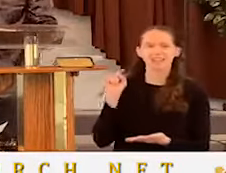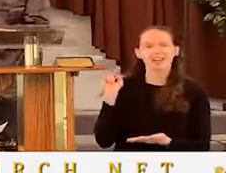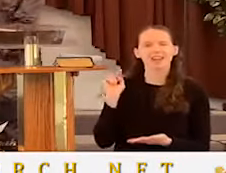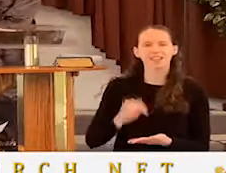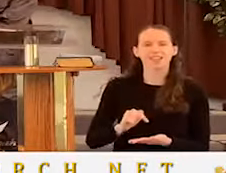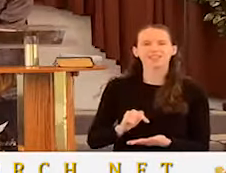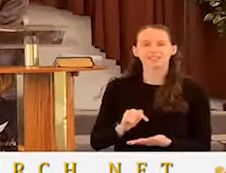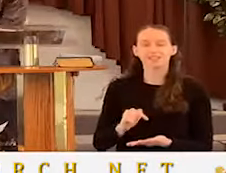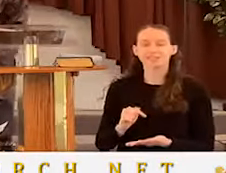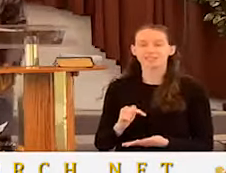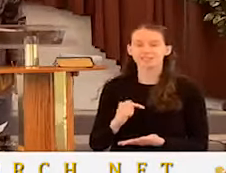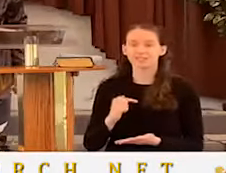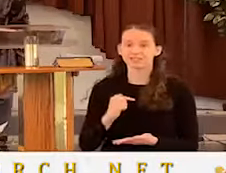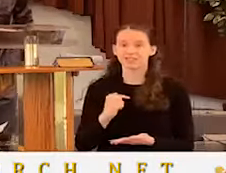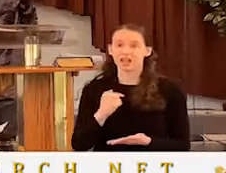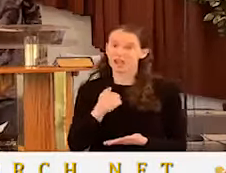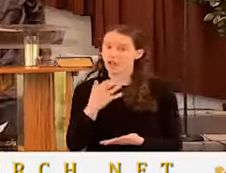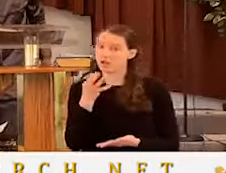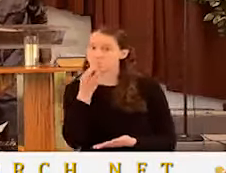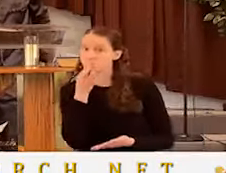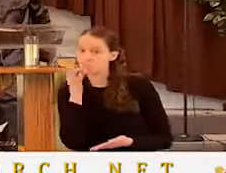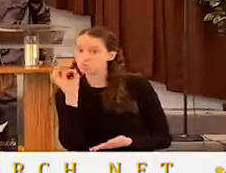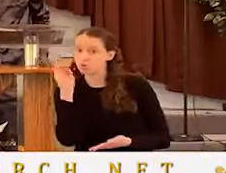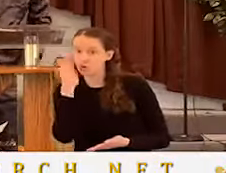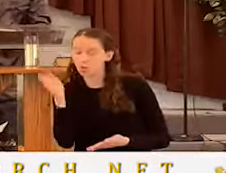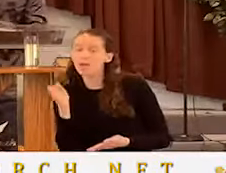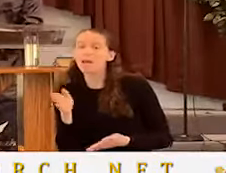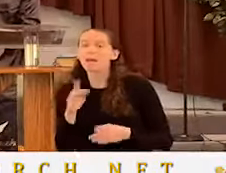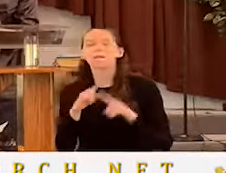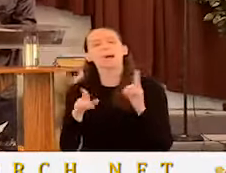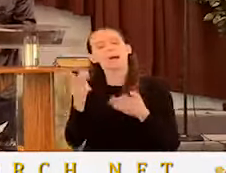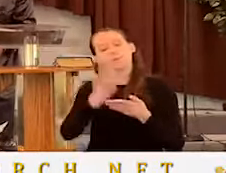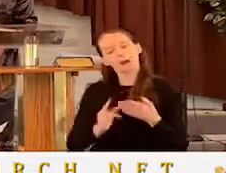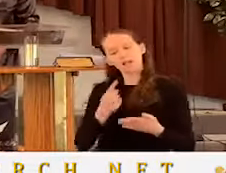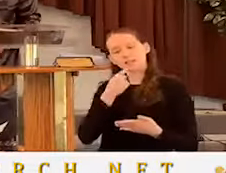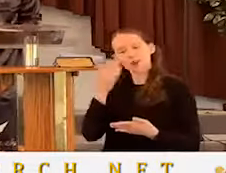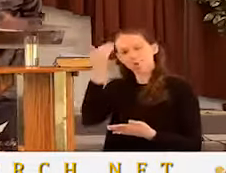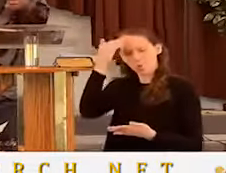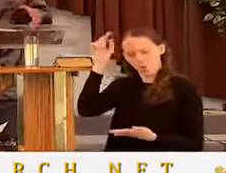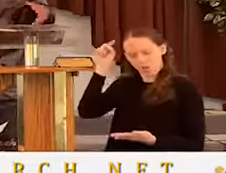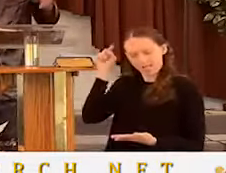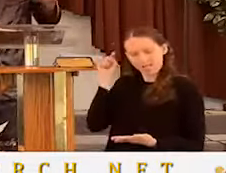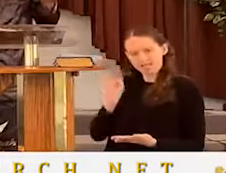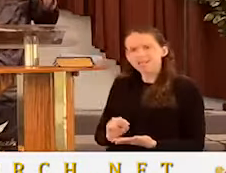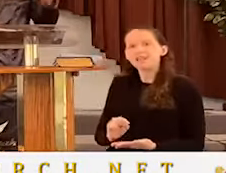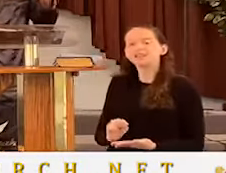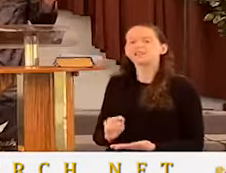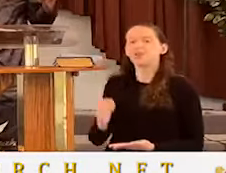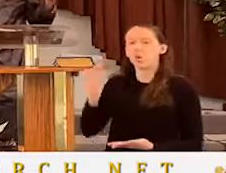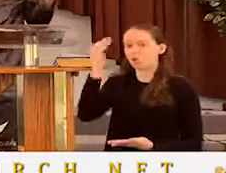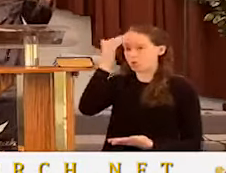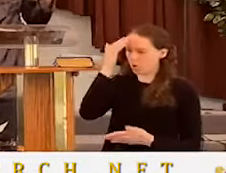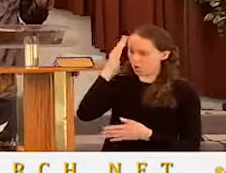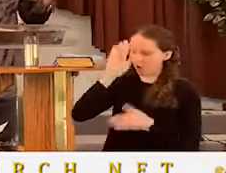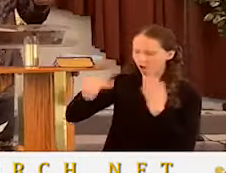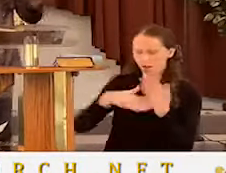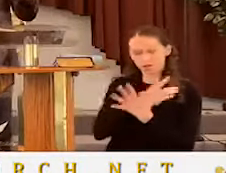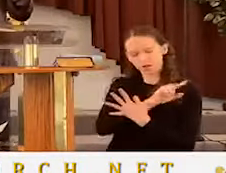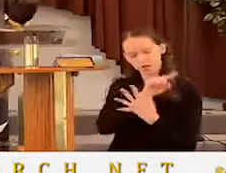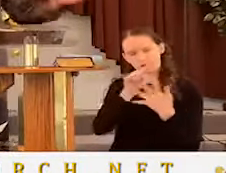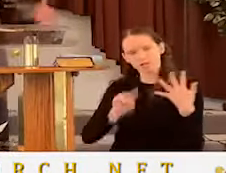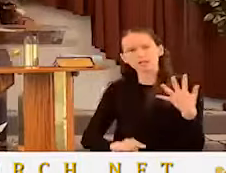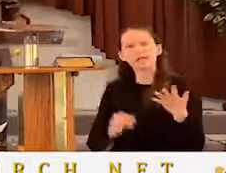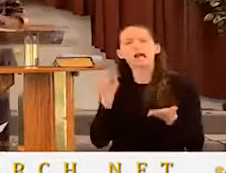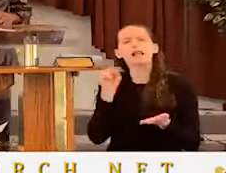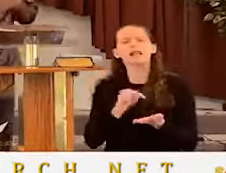this, I'm coming to keep it warm, I'm coming. Paul says, knowing this, and now knowing all of this,